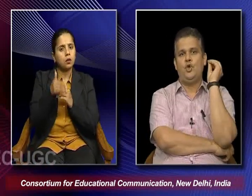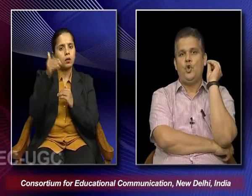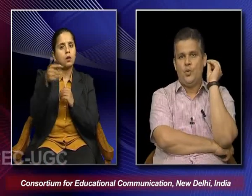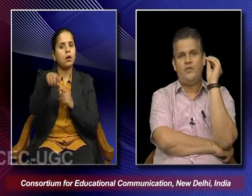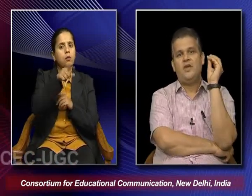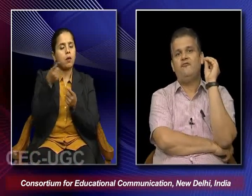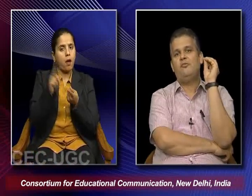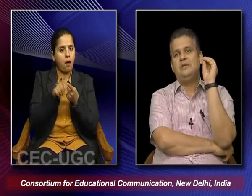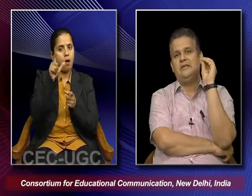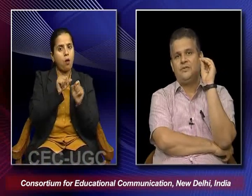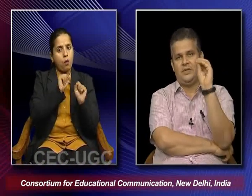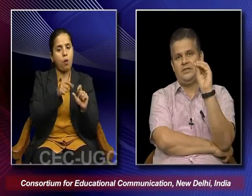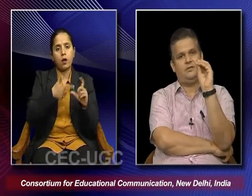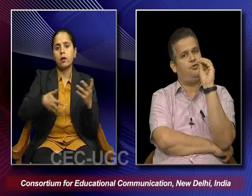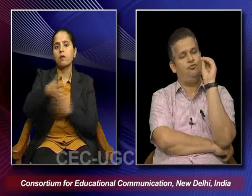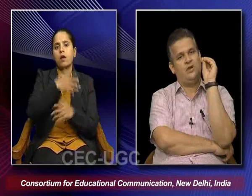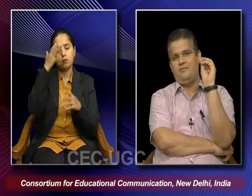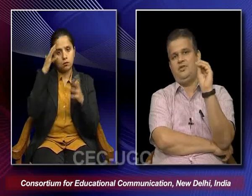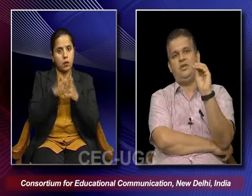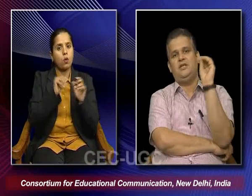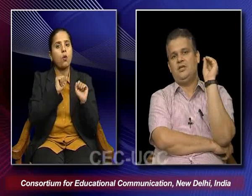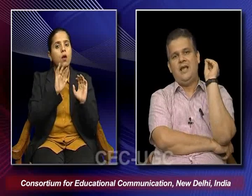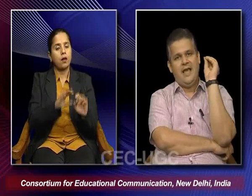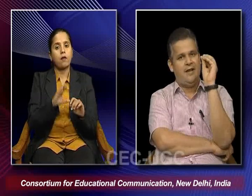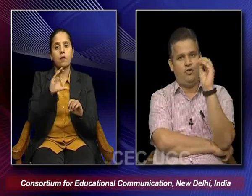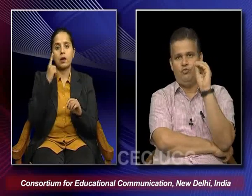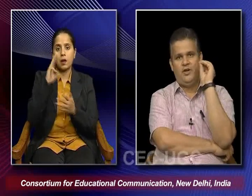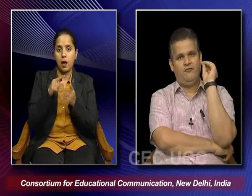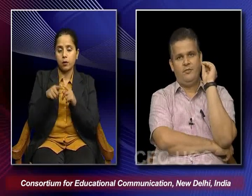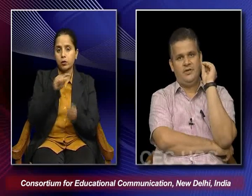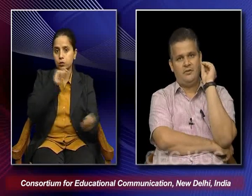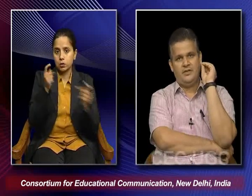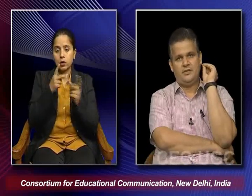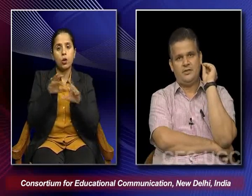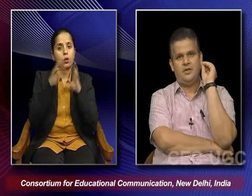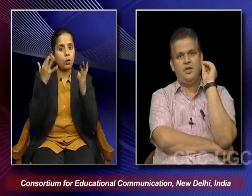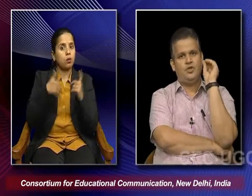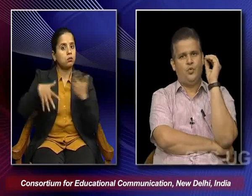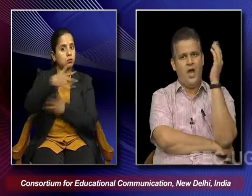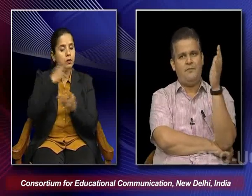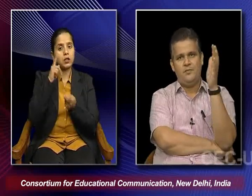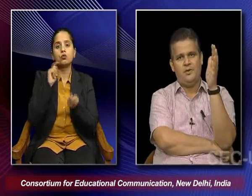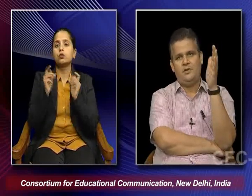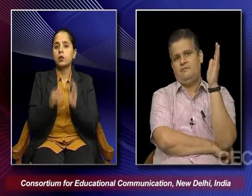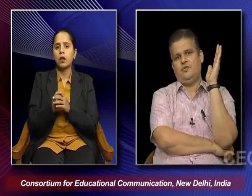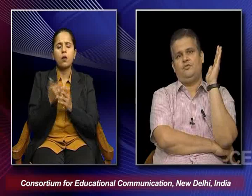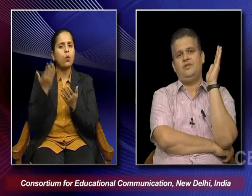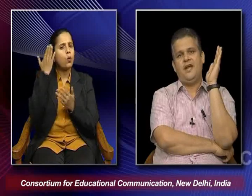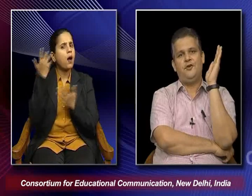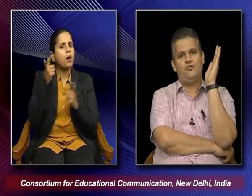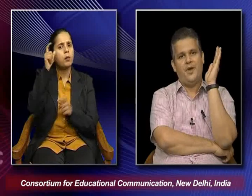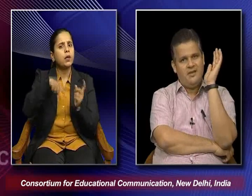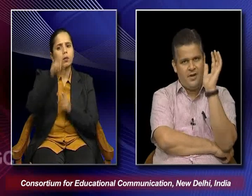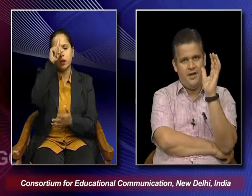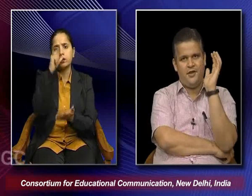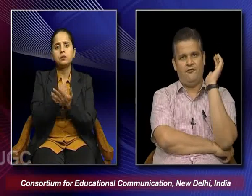aggravated with environmental stress due to climate change and global environmental crisis. So why people decide